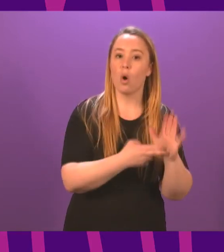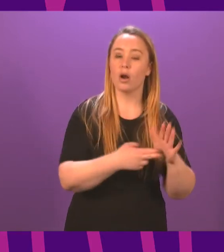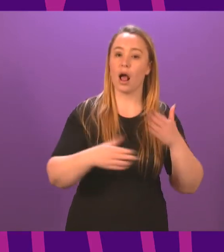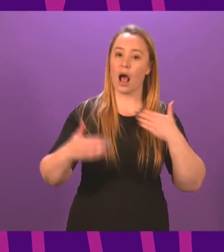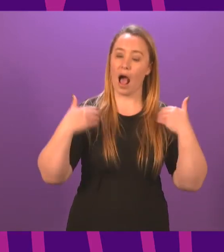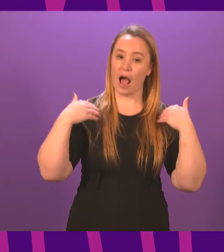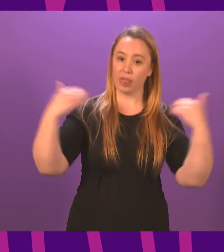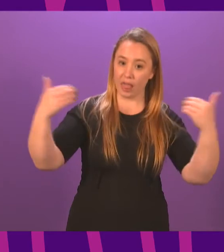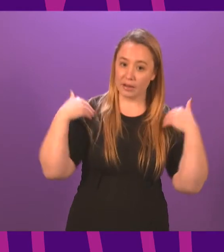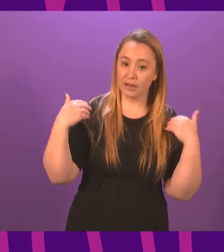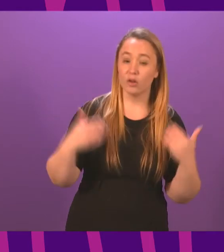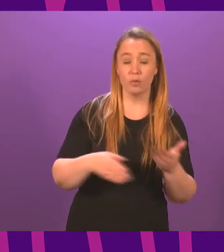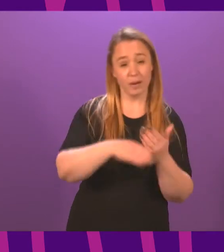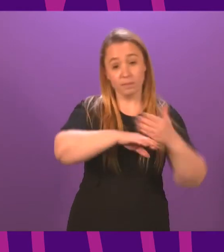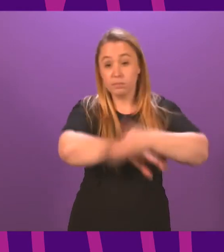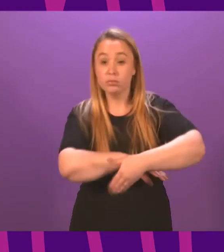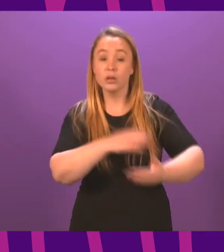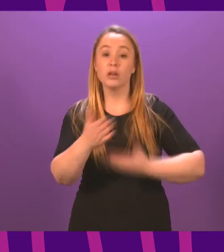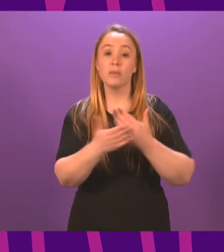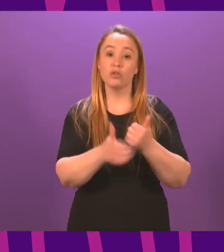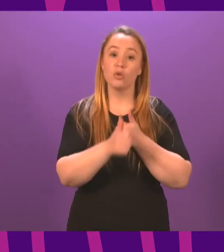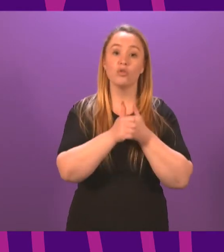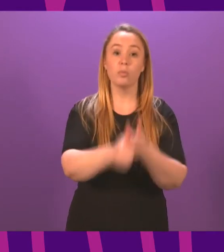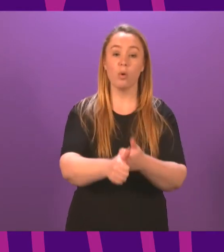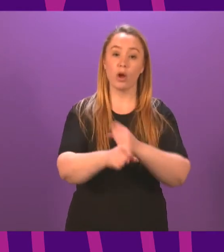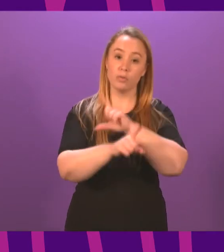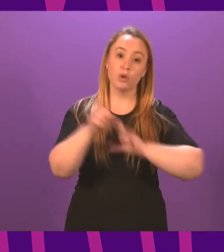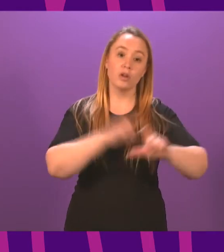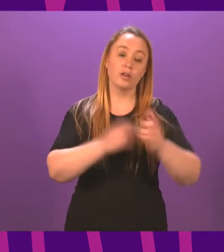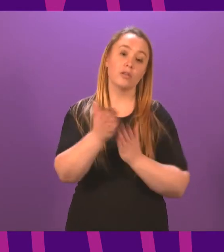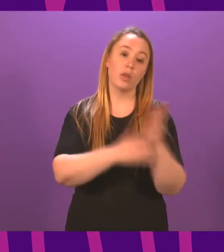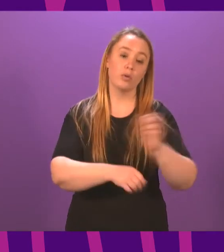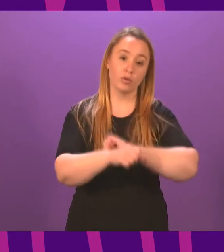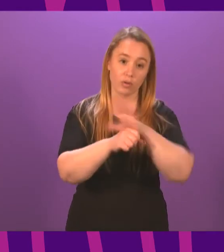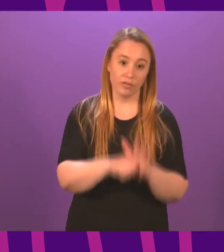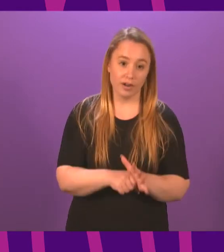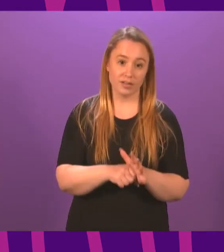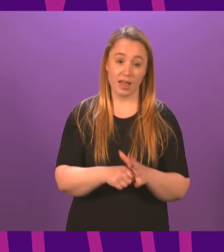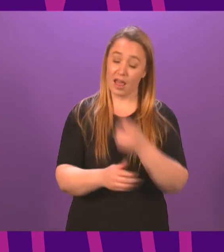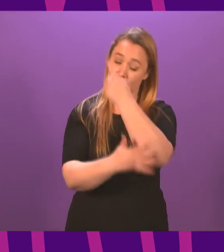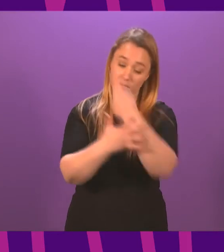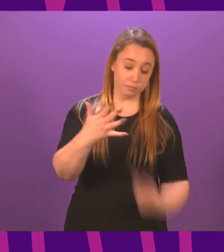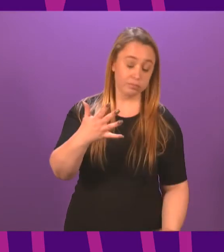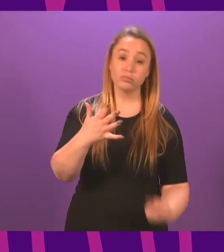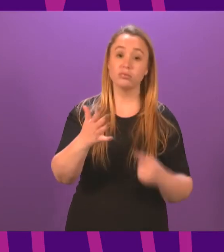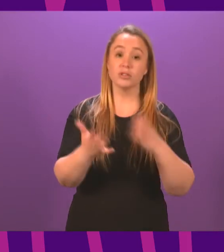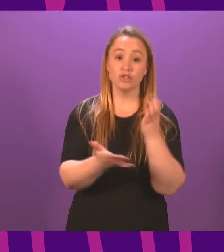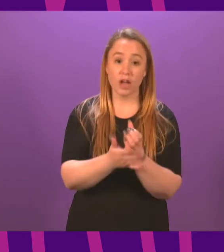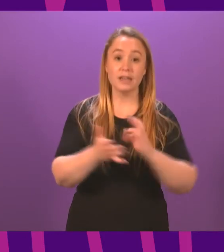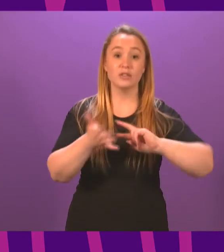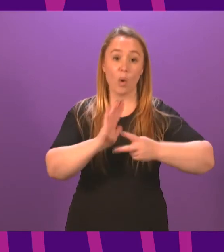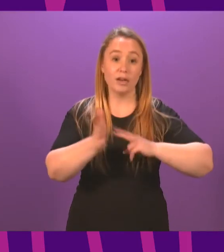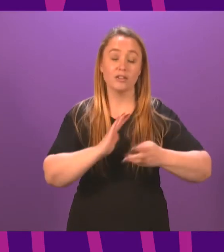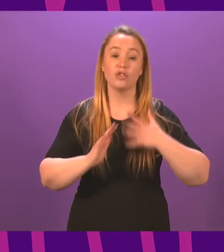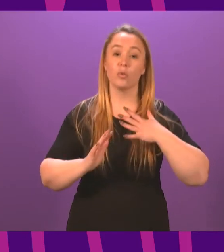Association, who have worked hard to support communities through the pandemic, and I know that they all stand ready to continue doing so over the next 3